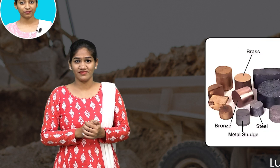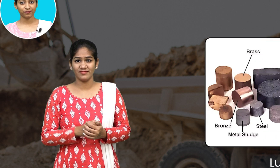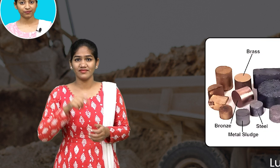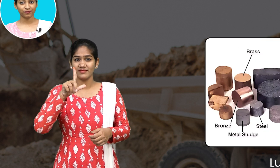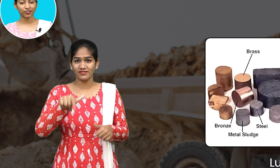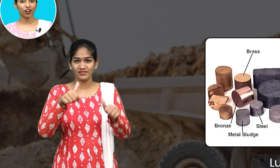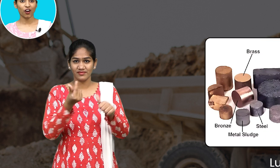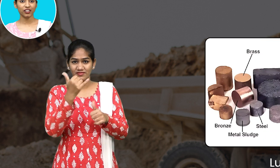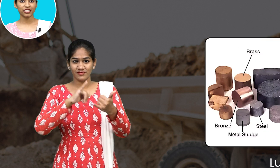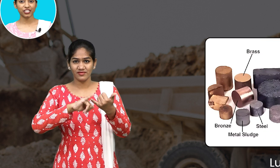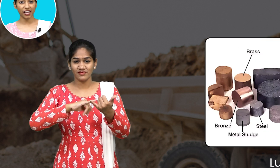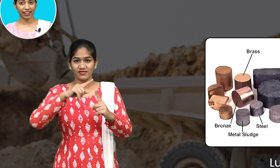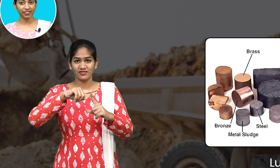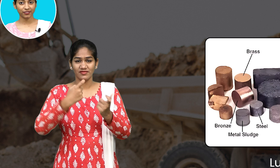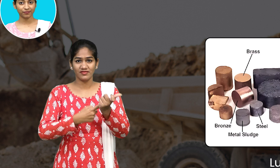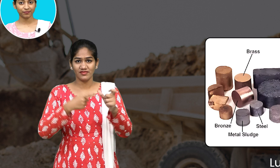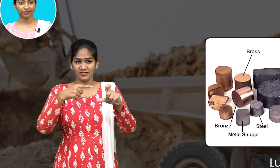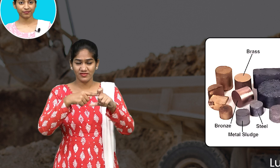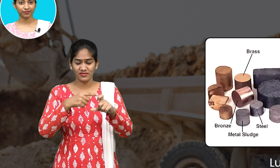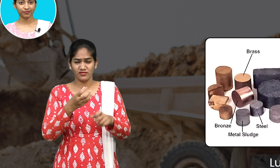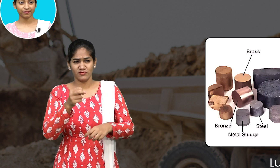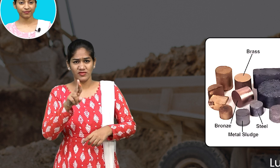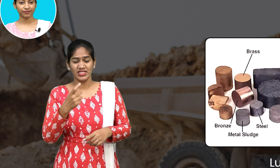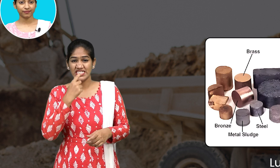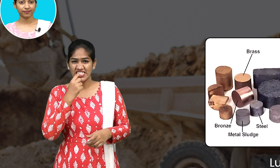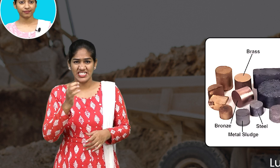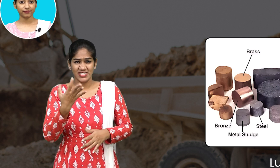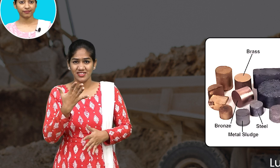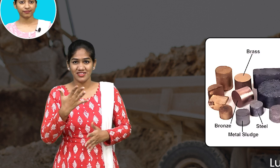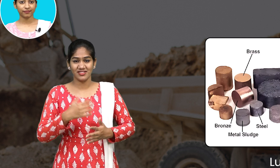luster or shine.